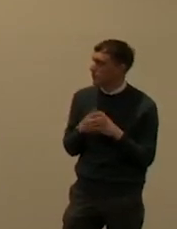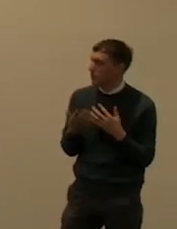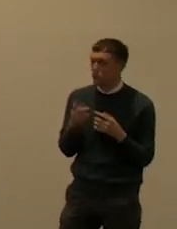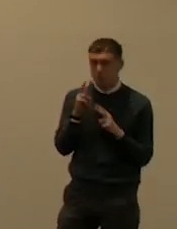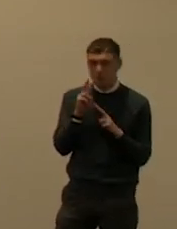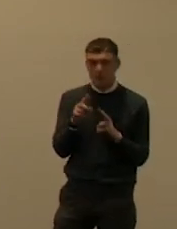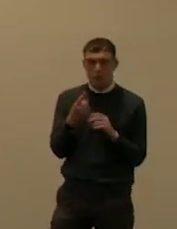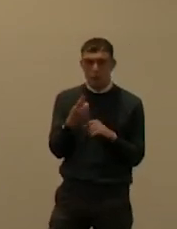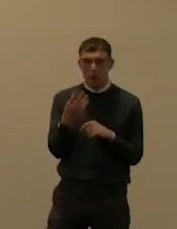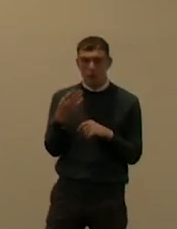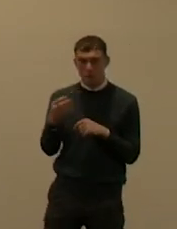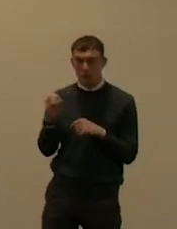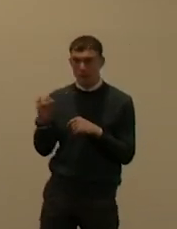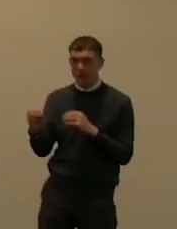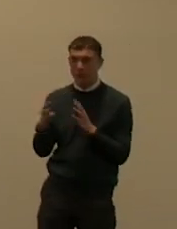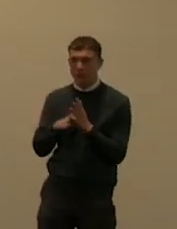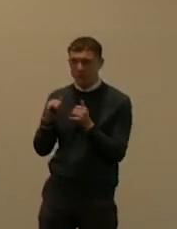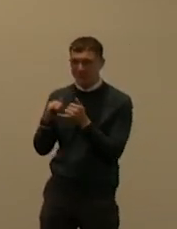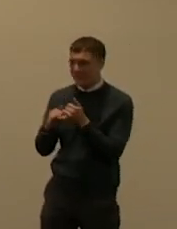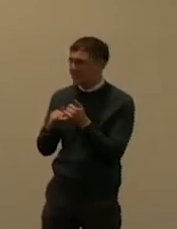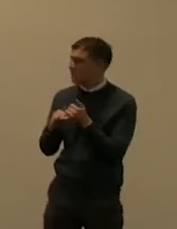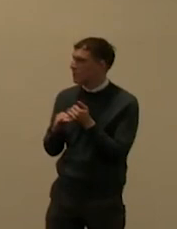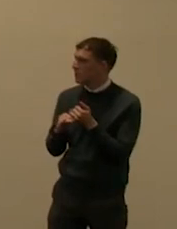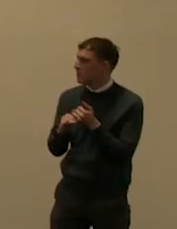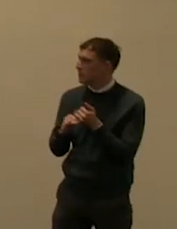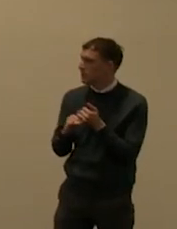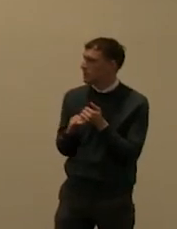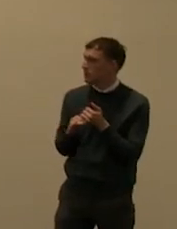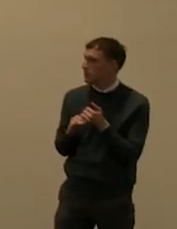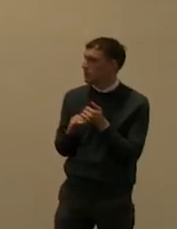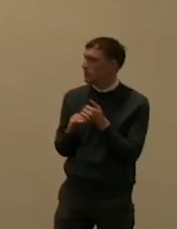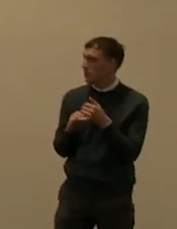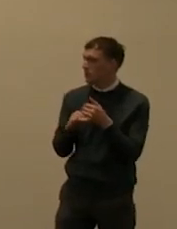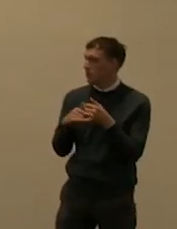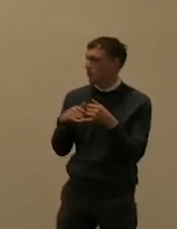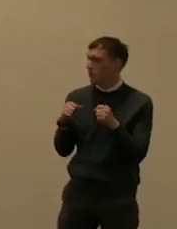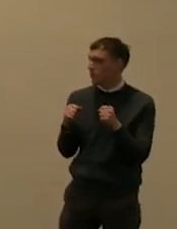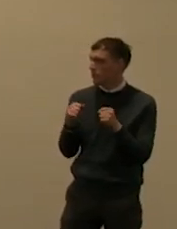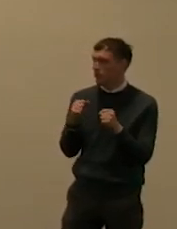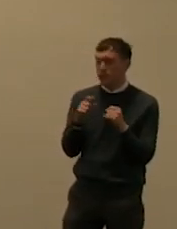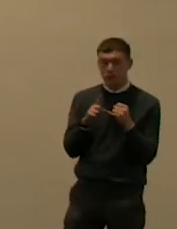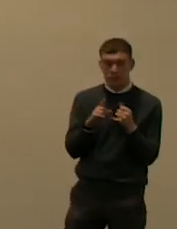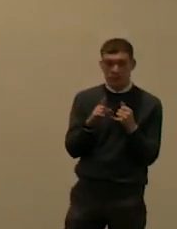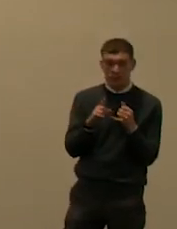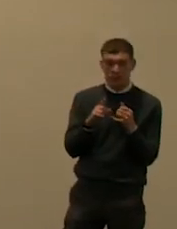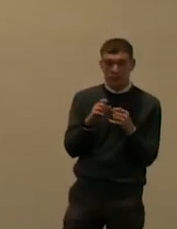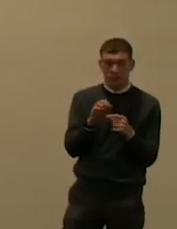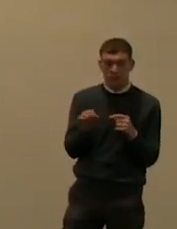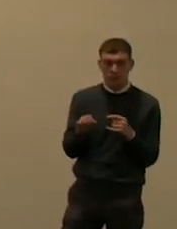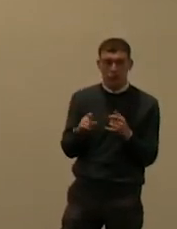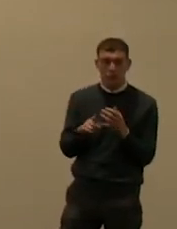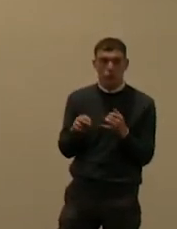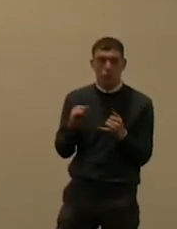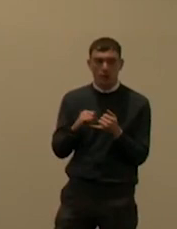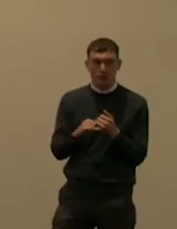190 milliseconds from East US 2, from the branch office East to S2 to the